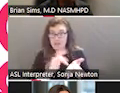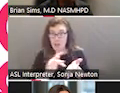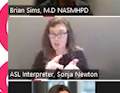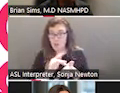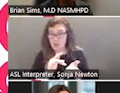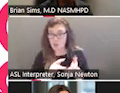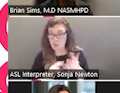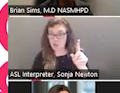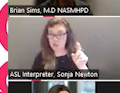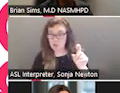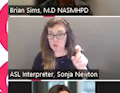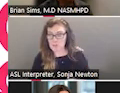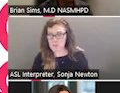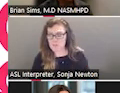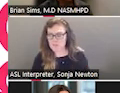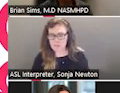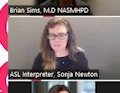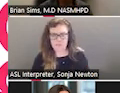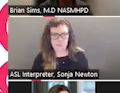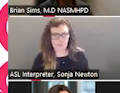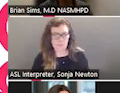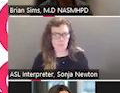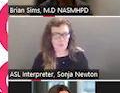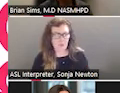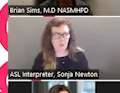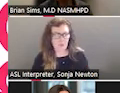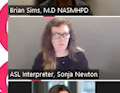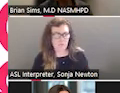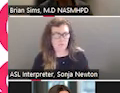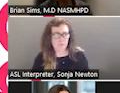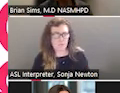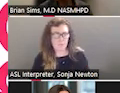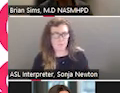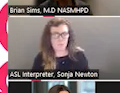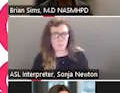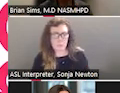I believe Tom Butler goes on. Okay, sure.